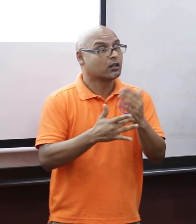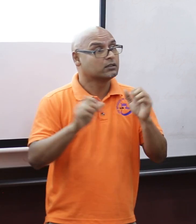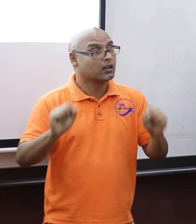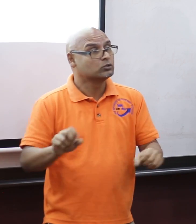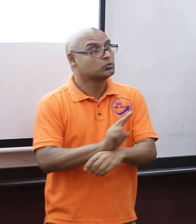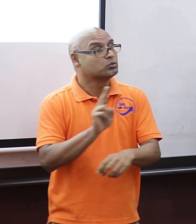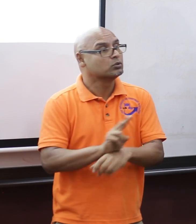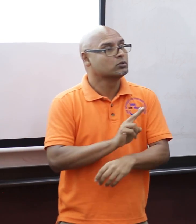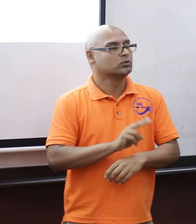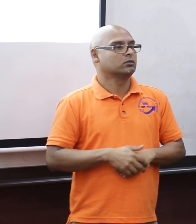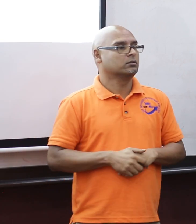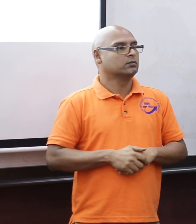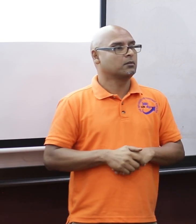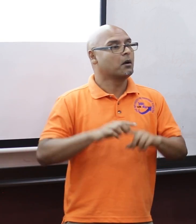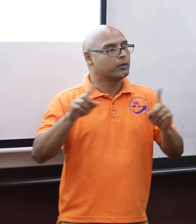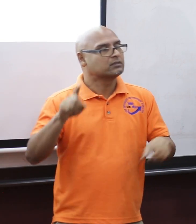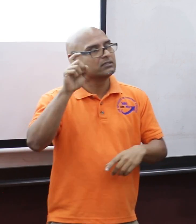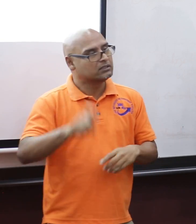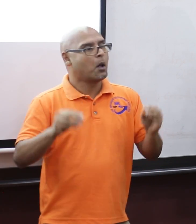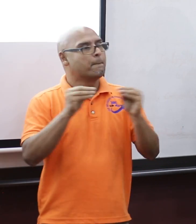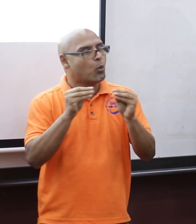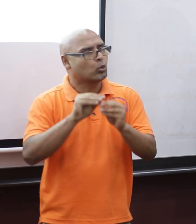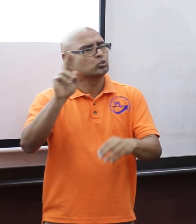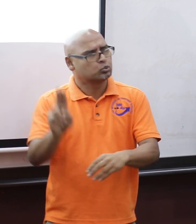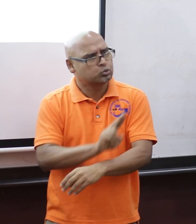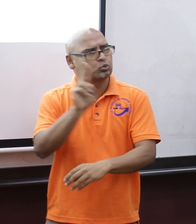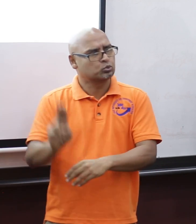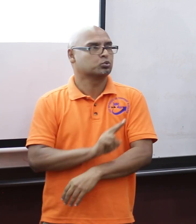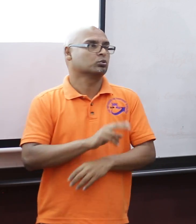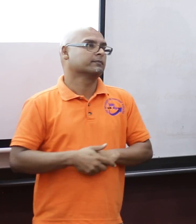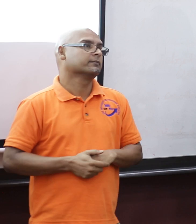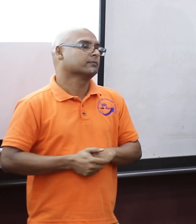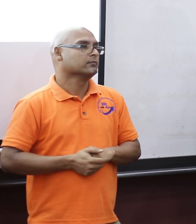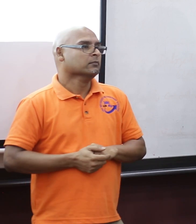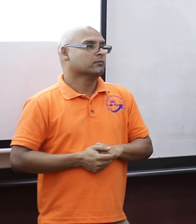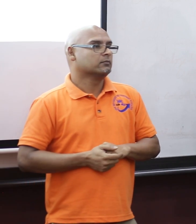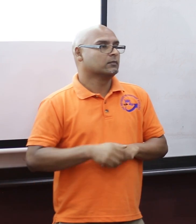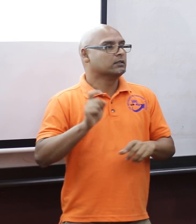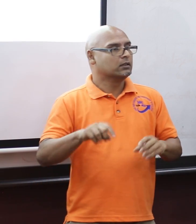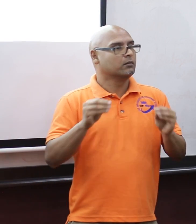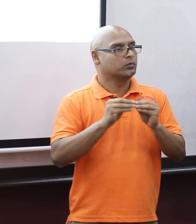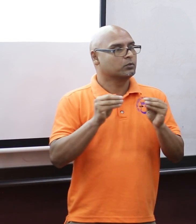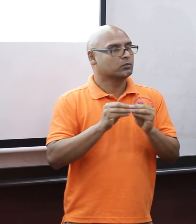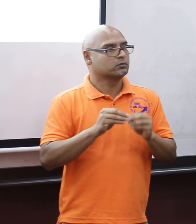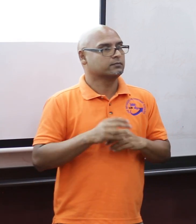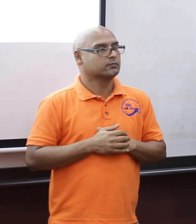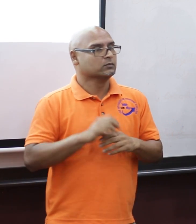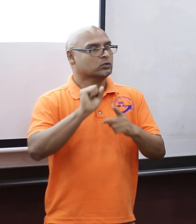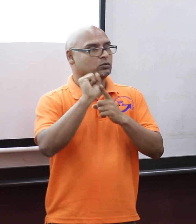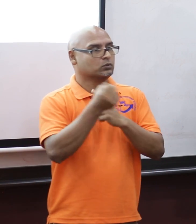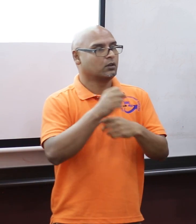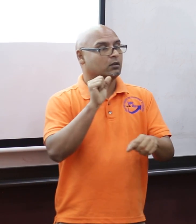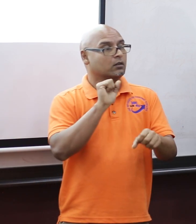be participatory in their education. We need social workers. There are a lack of social